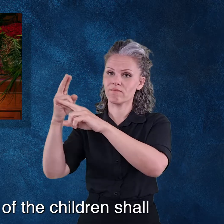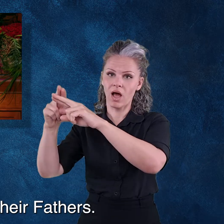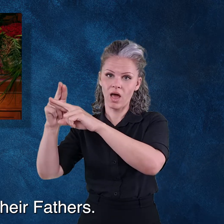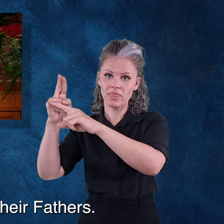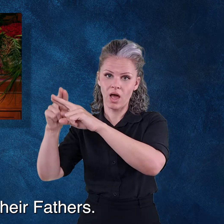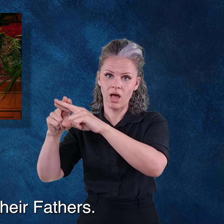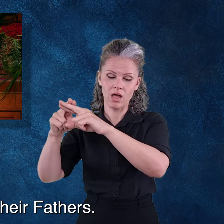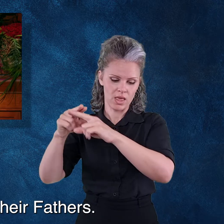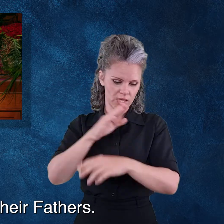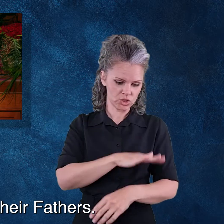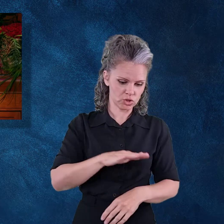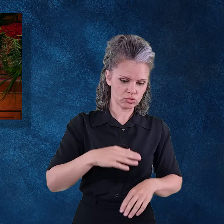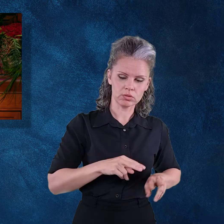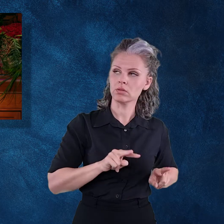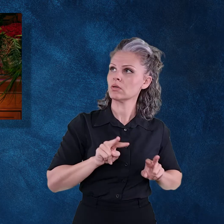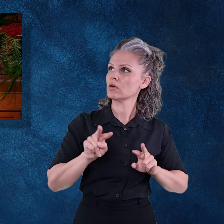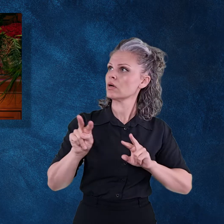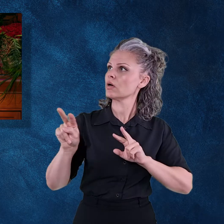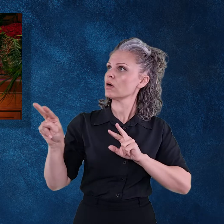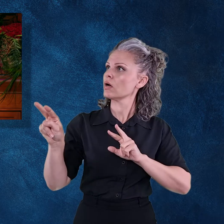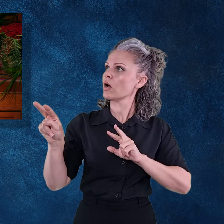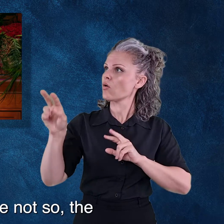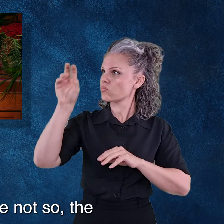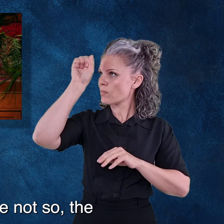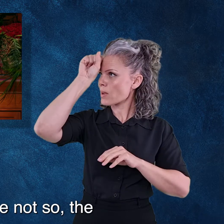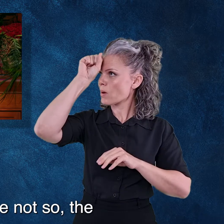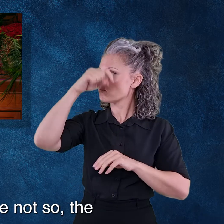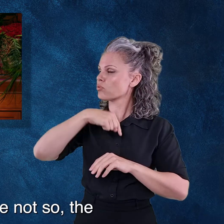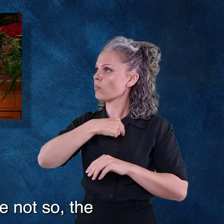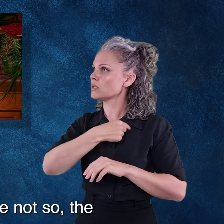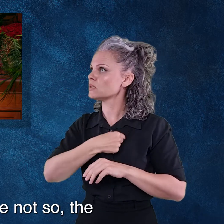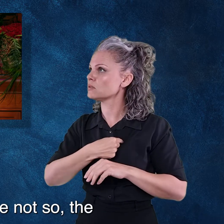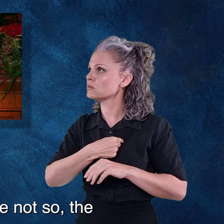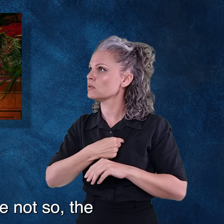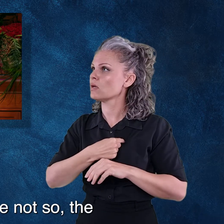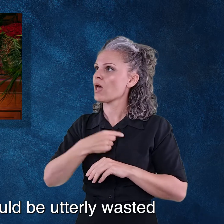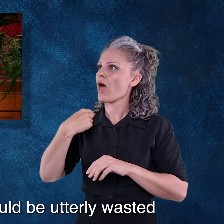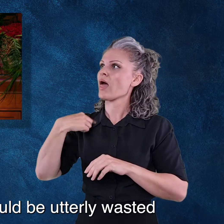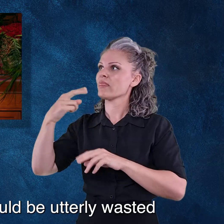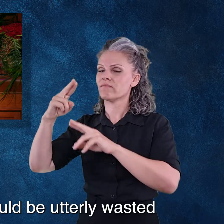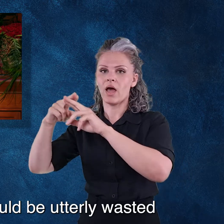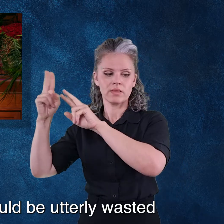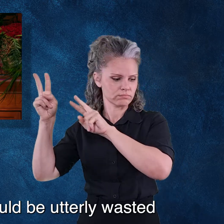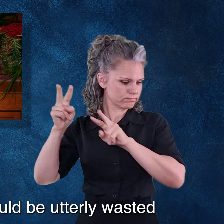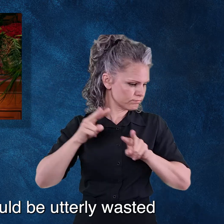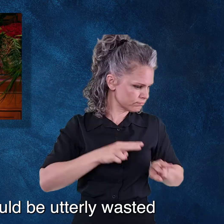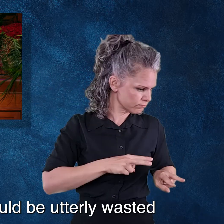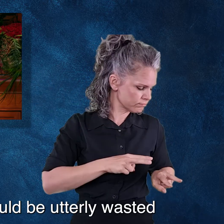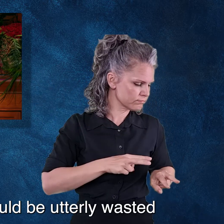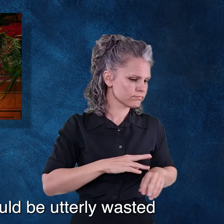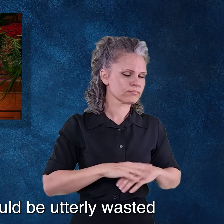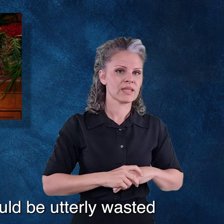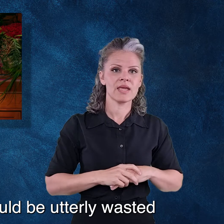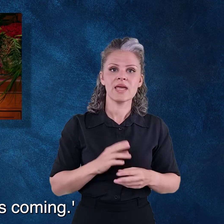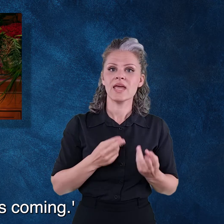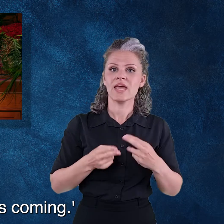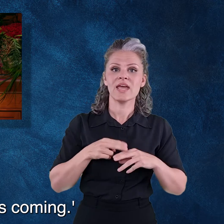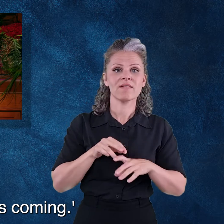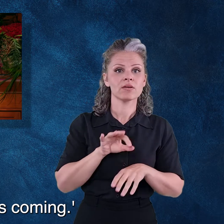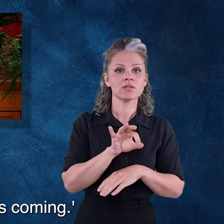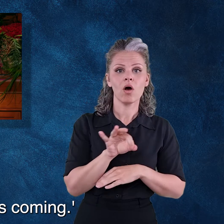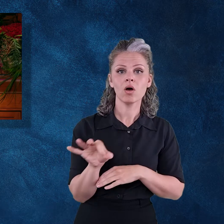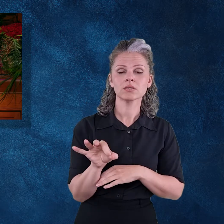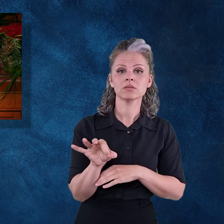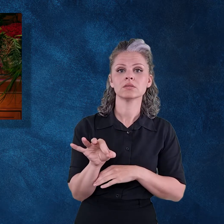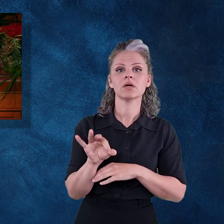children shall turn to their fathers. If it were not so, the whole earth would be utterly wasted at